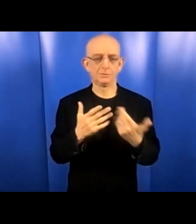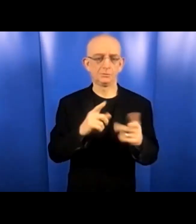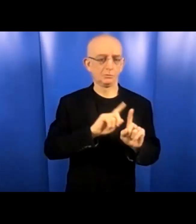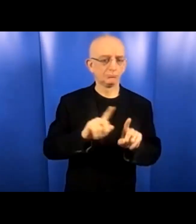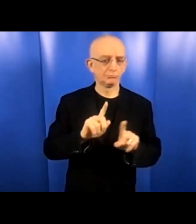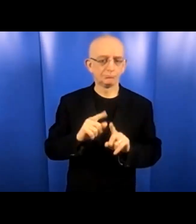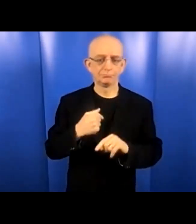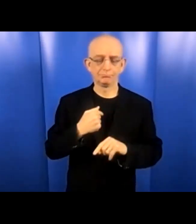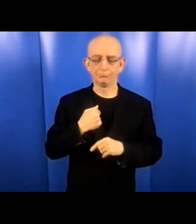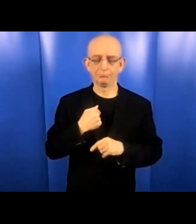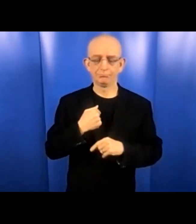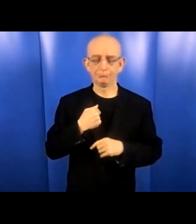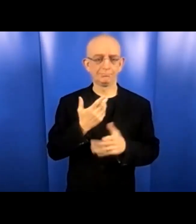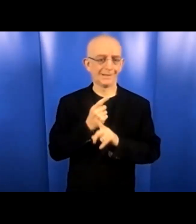to